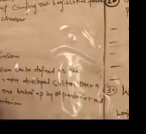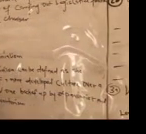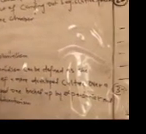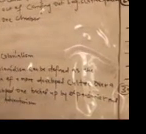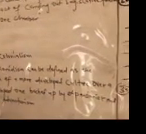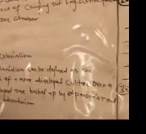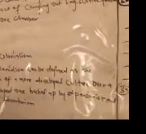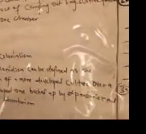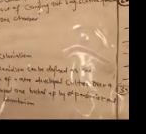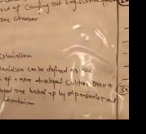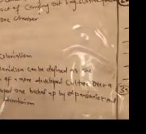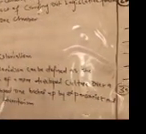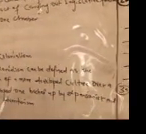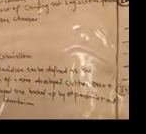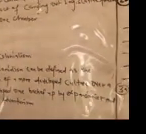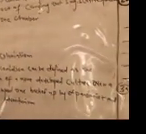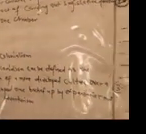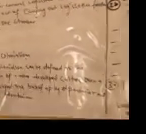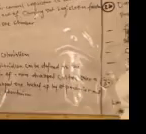Okay.